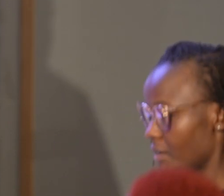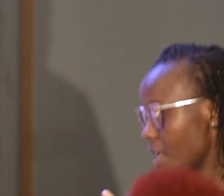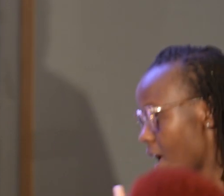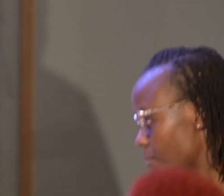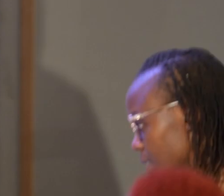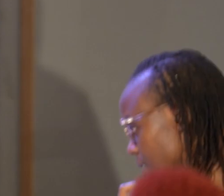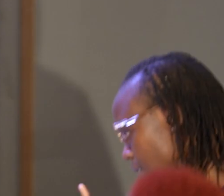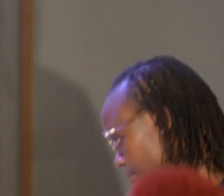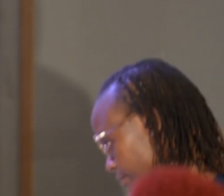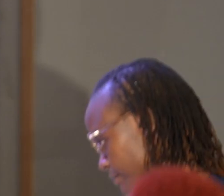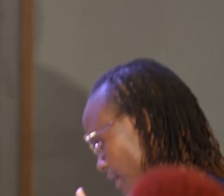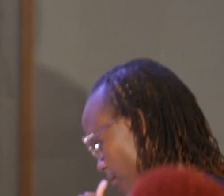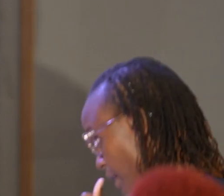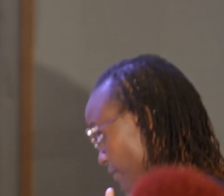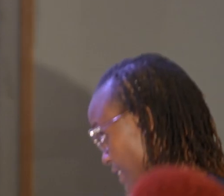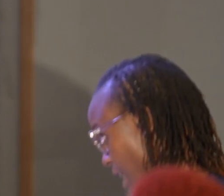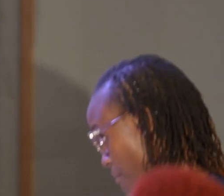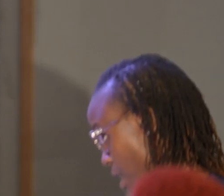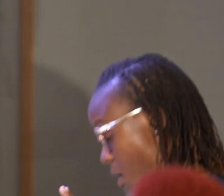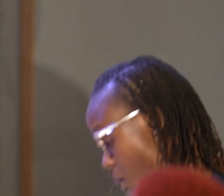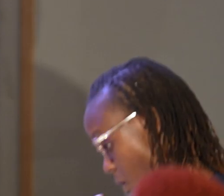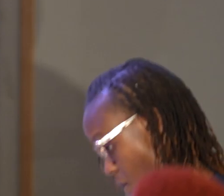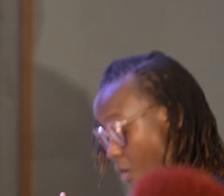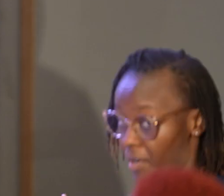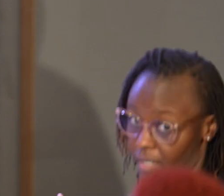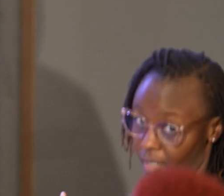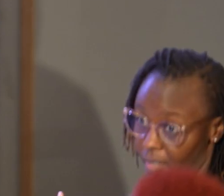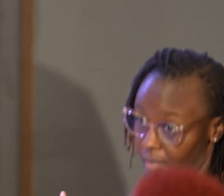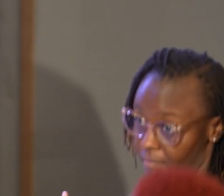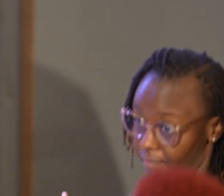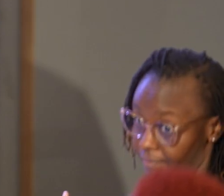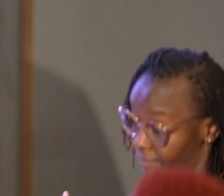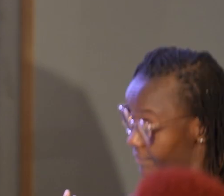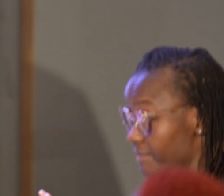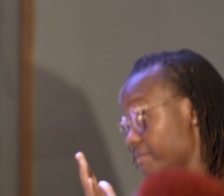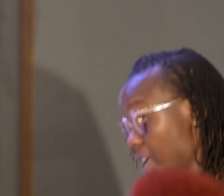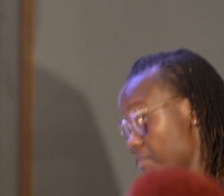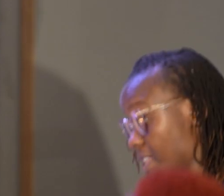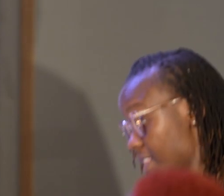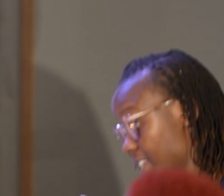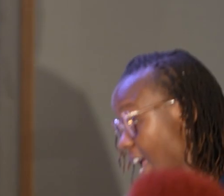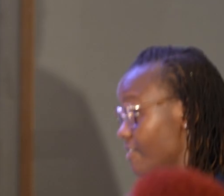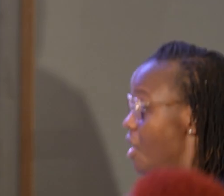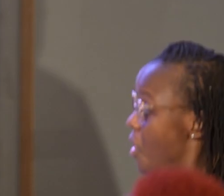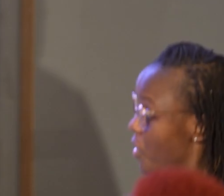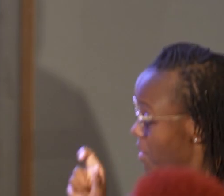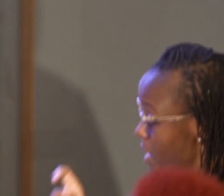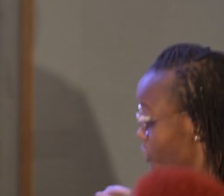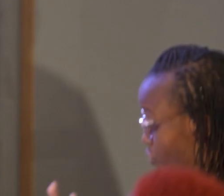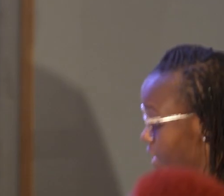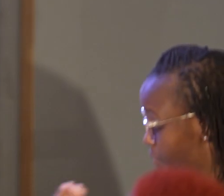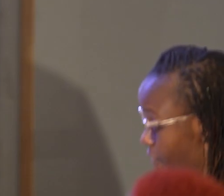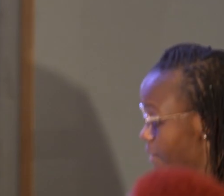someone else, or who could be my driver or the person who provides the